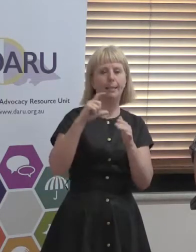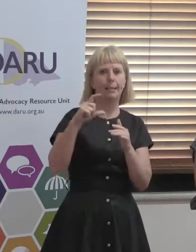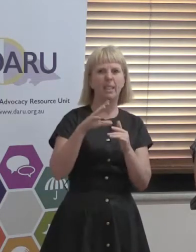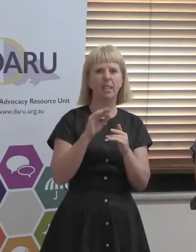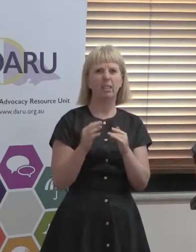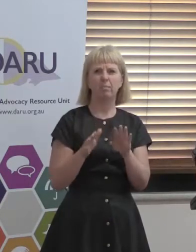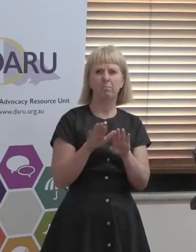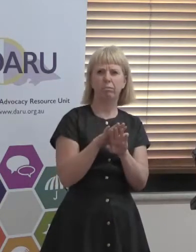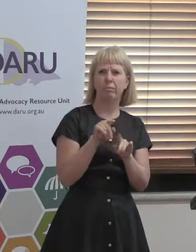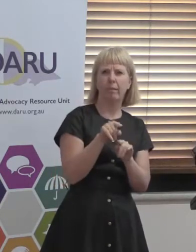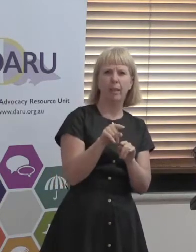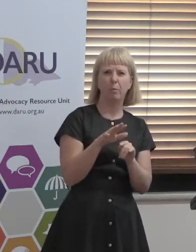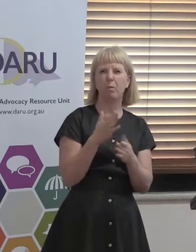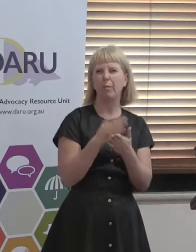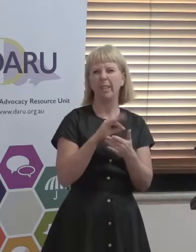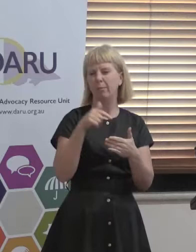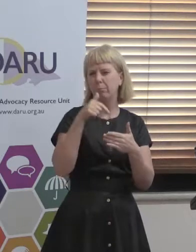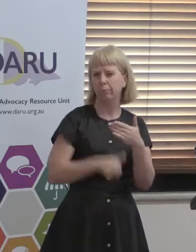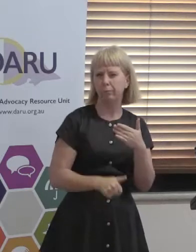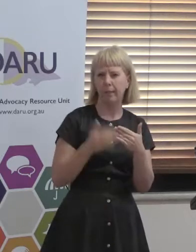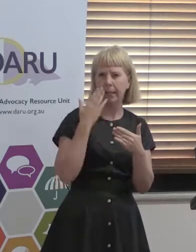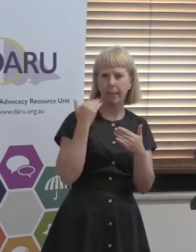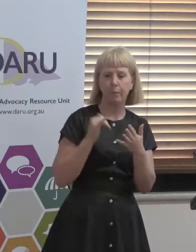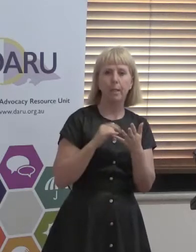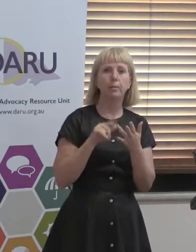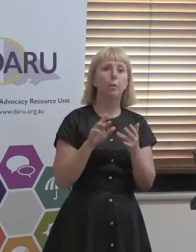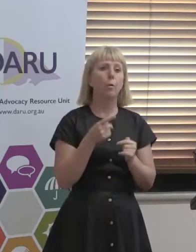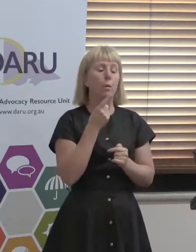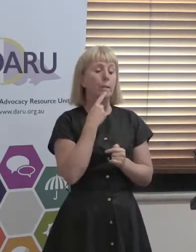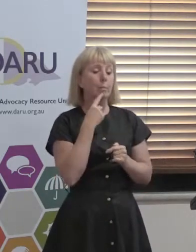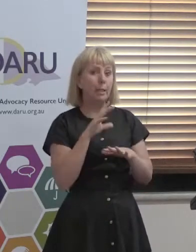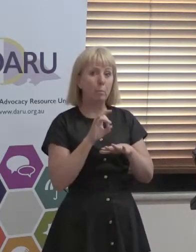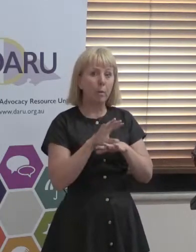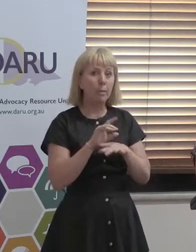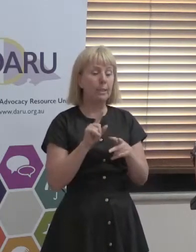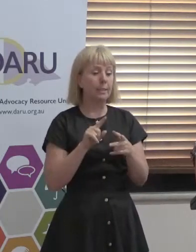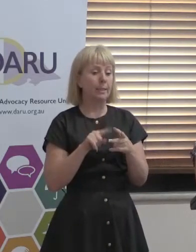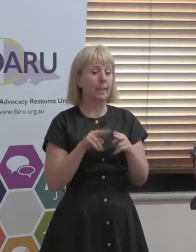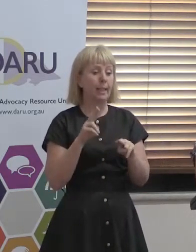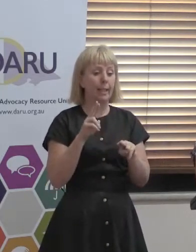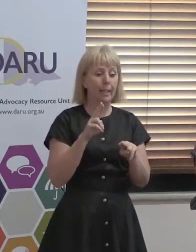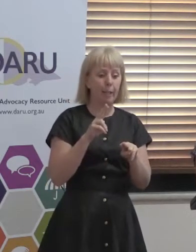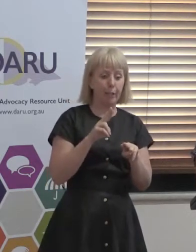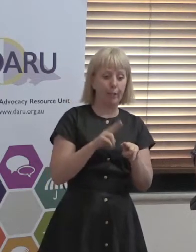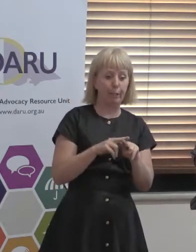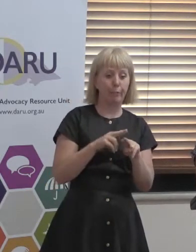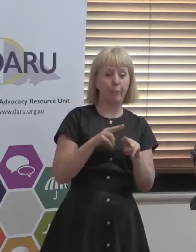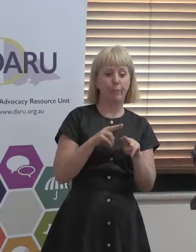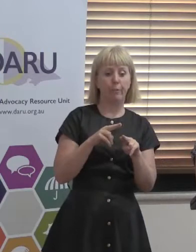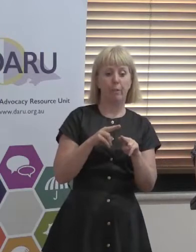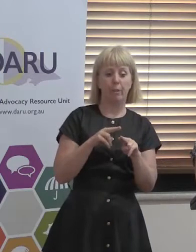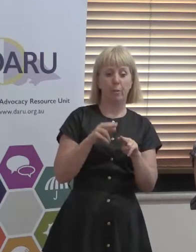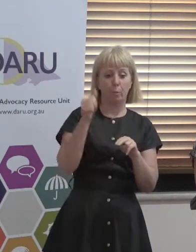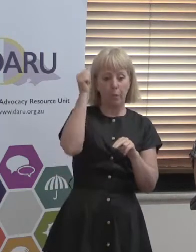great extent. And even for speech pathologists, to identify speech pathologists with AAC